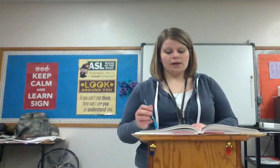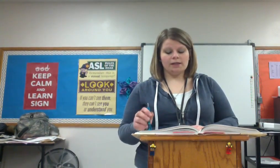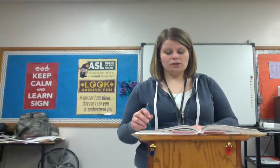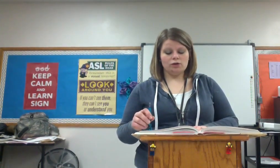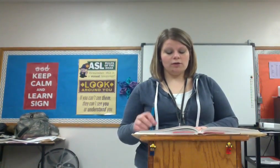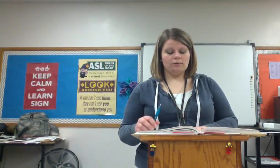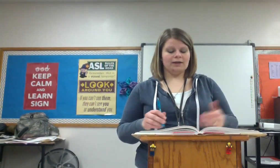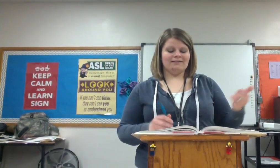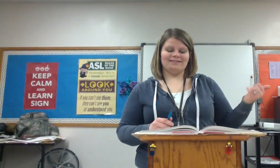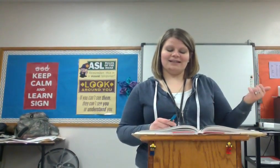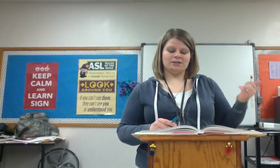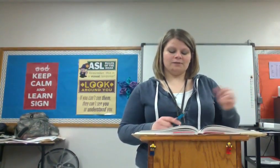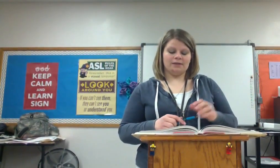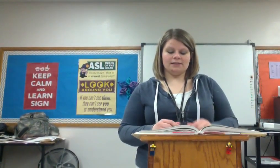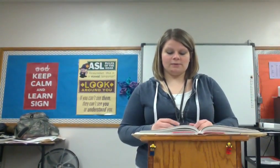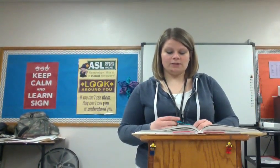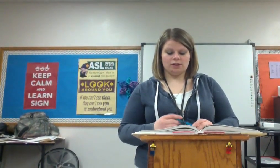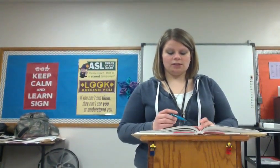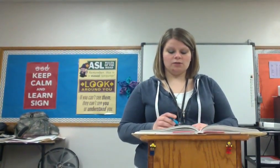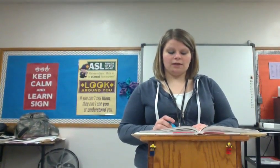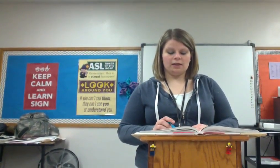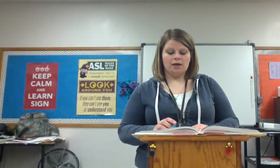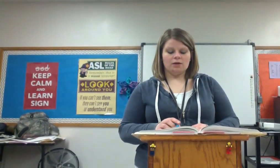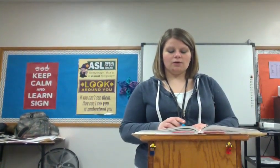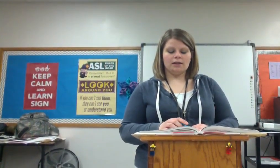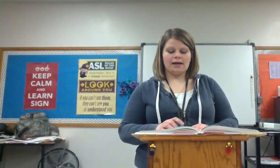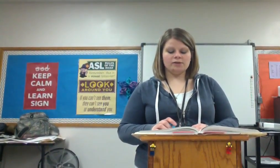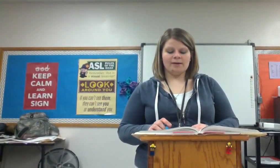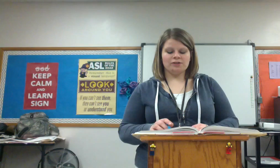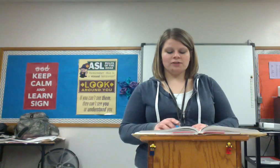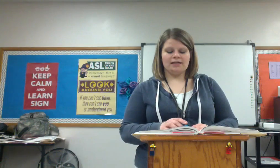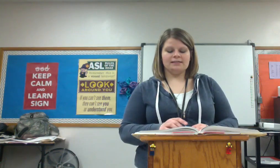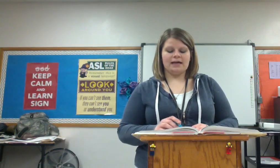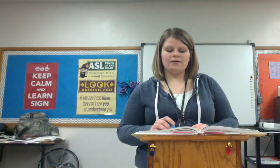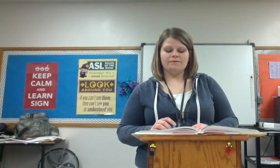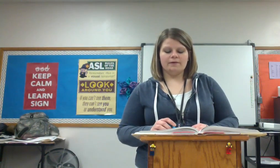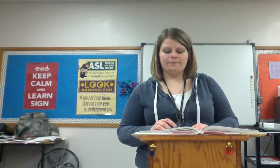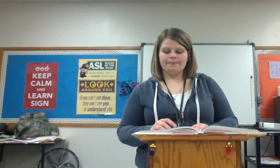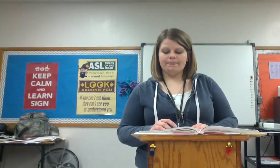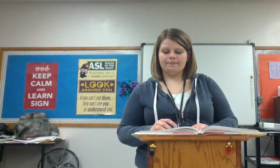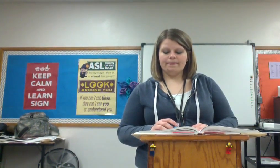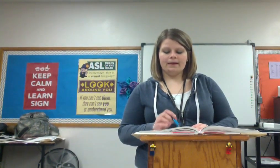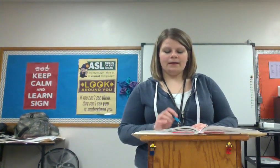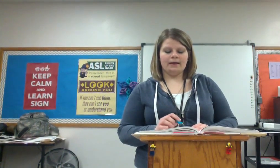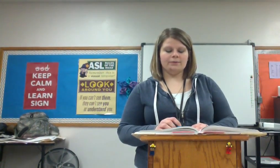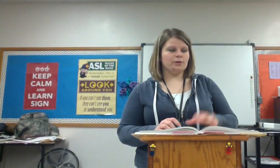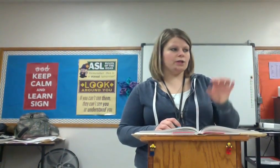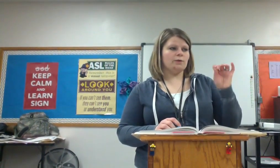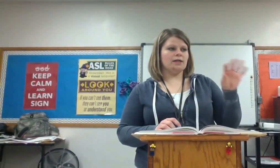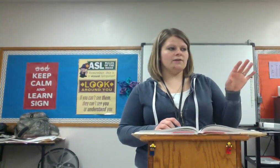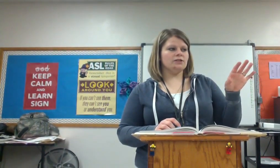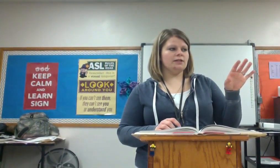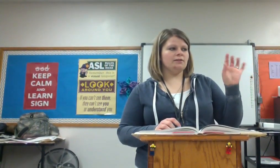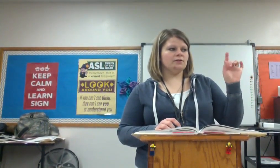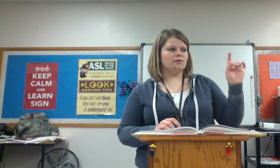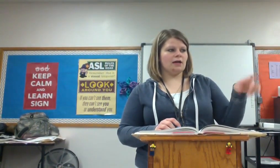going to do, it's actually what Kinsey was just doing. Go to classroom exercise F, and we're going to do it individually. So Autumn,